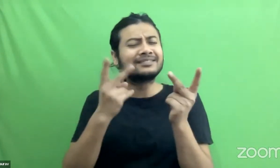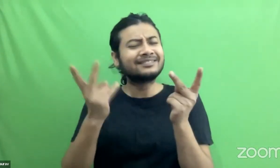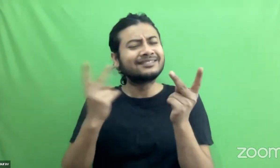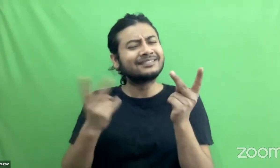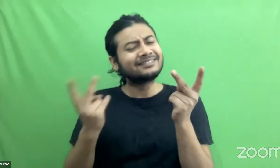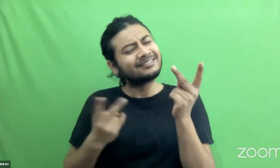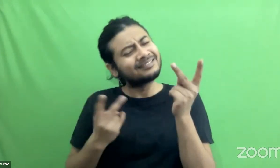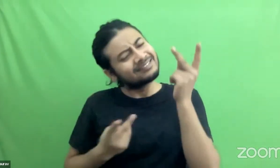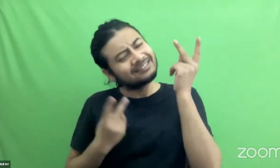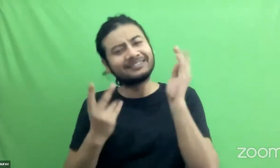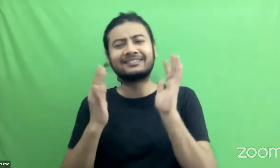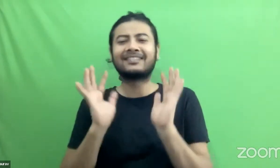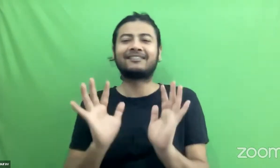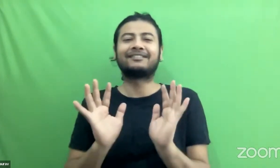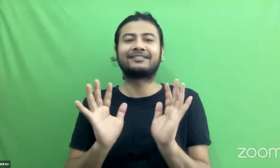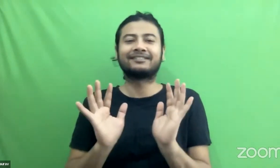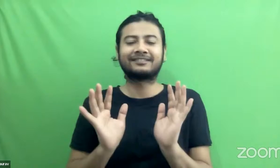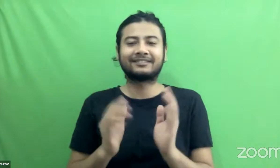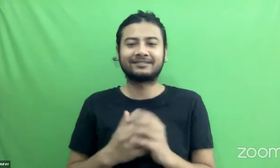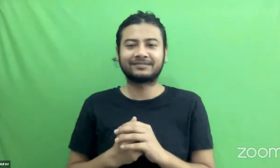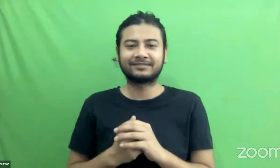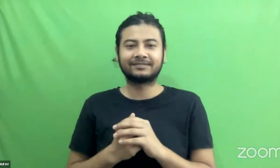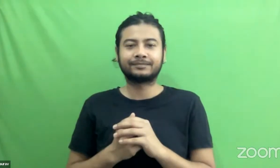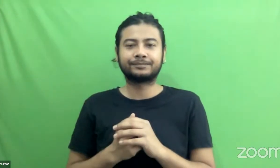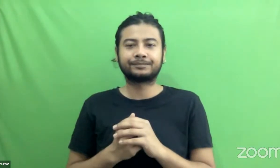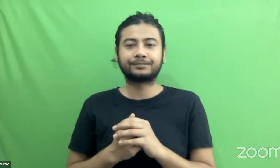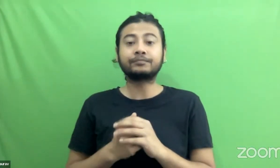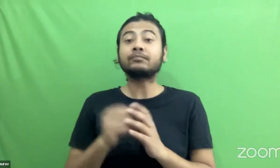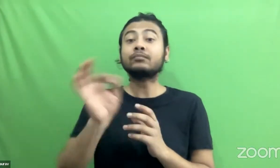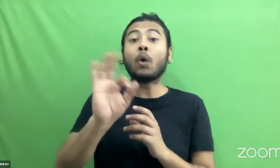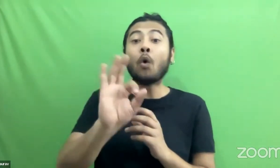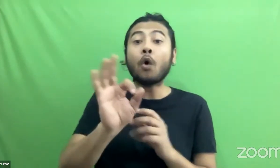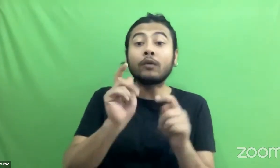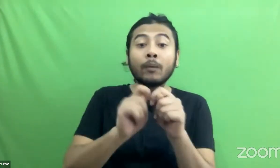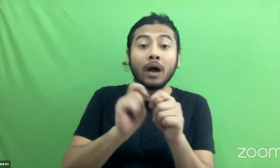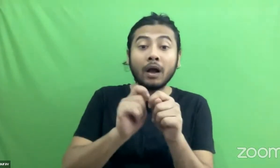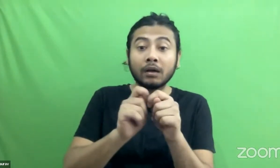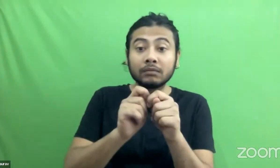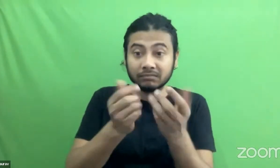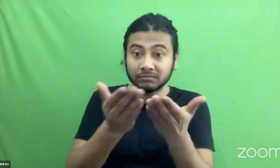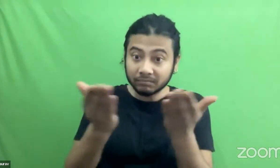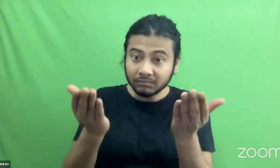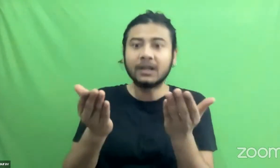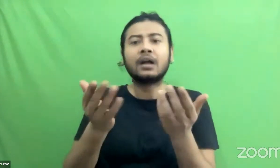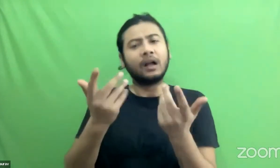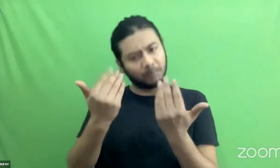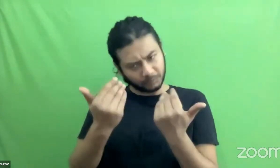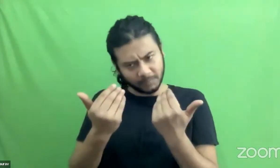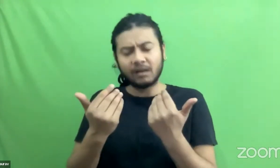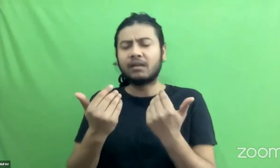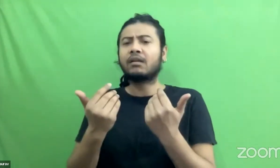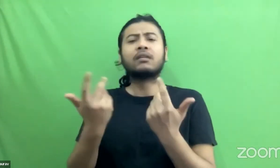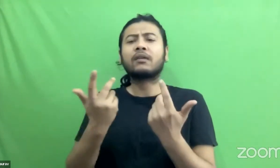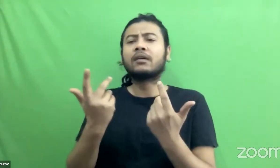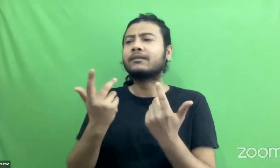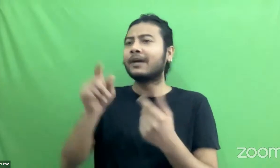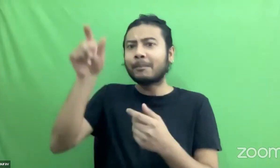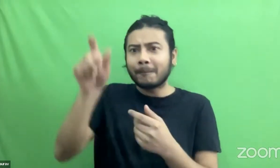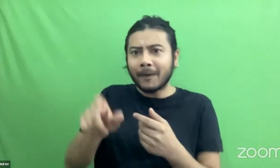People who are going to office, you can inspire them to chant, or you can inspire them to read Bhagavad Gita. You can